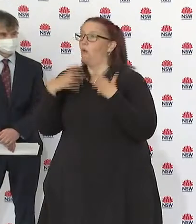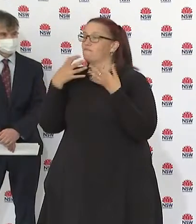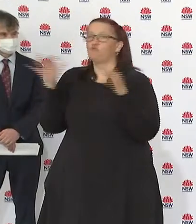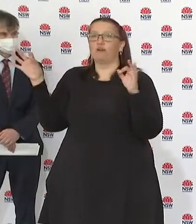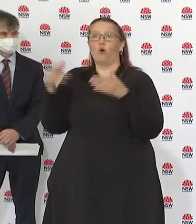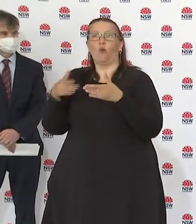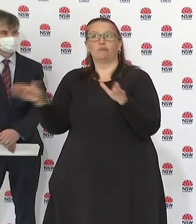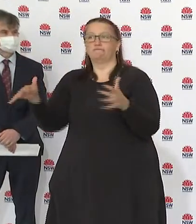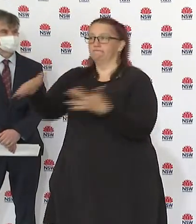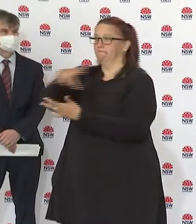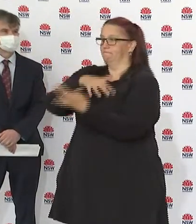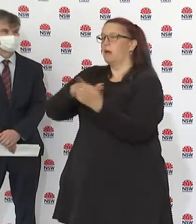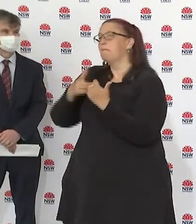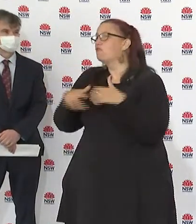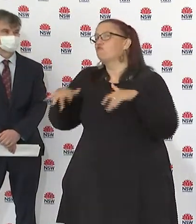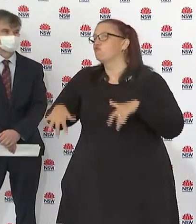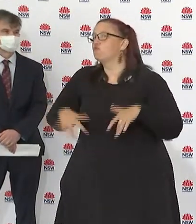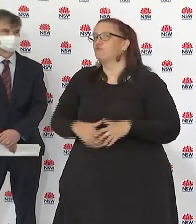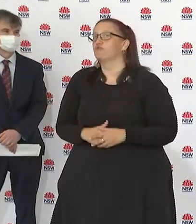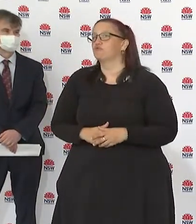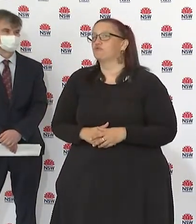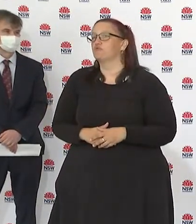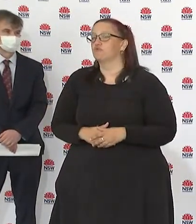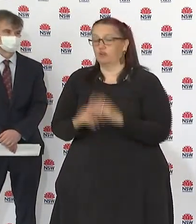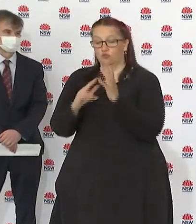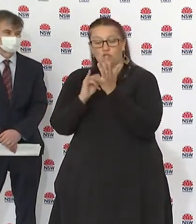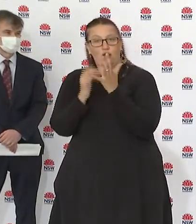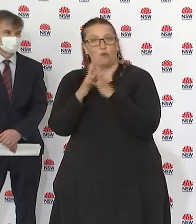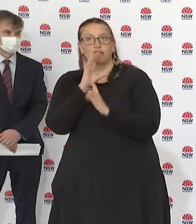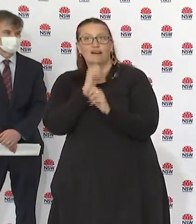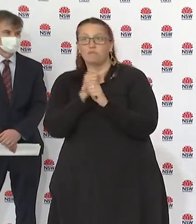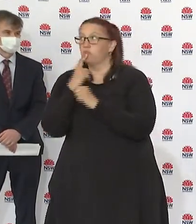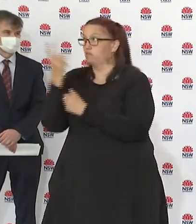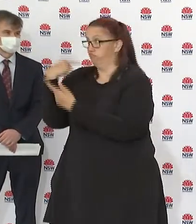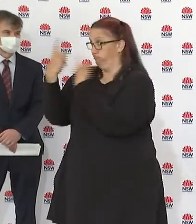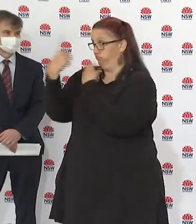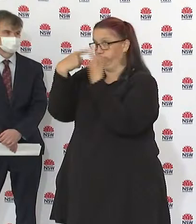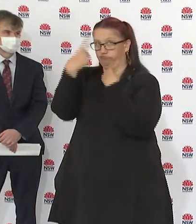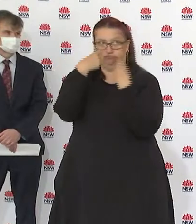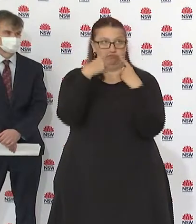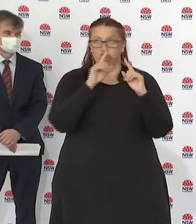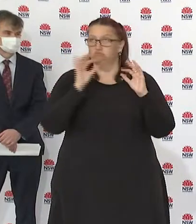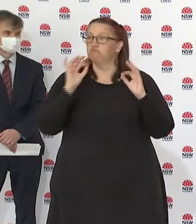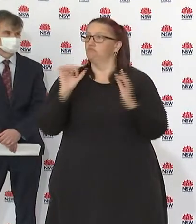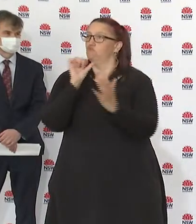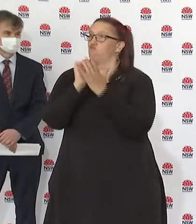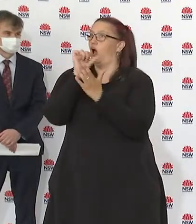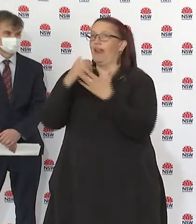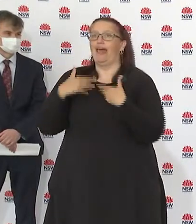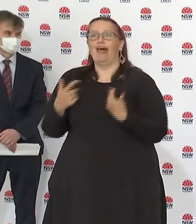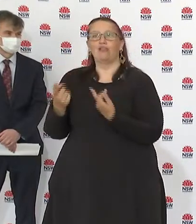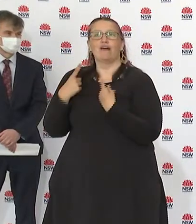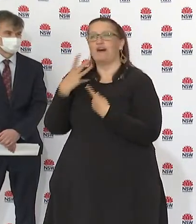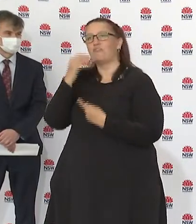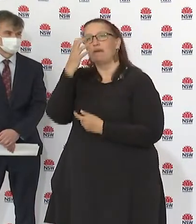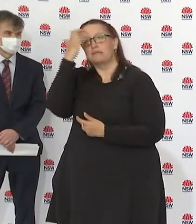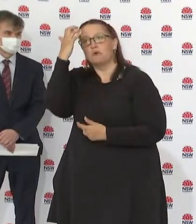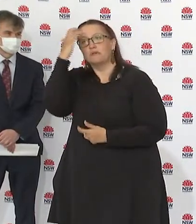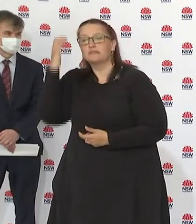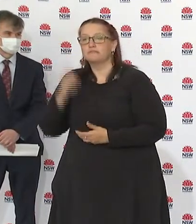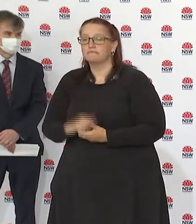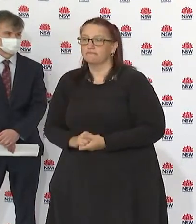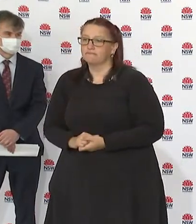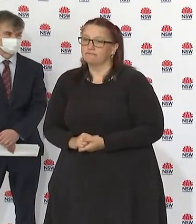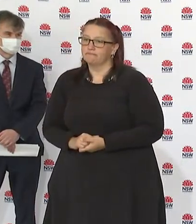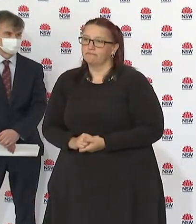yet, and the New South Wales government continues to take the best health advice on the way forward. But can I make this point very clearly that